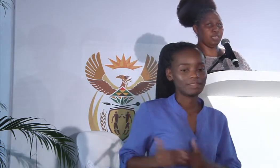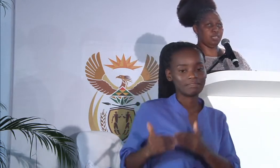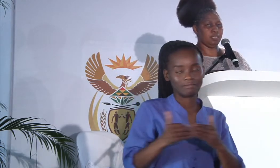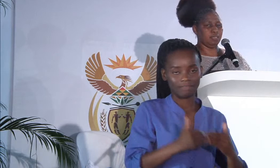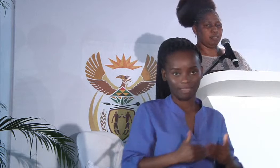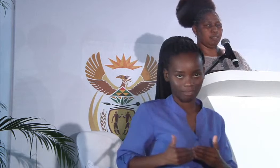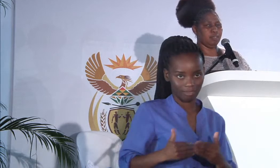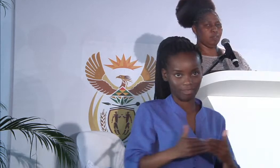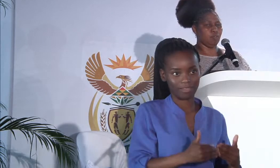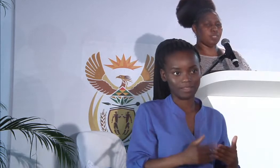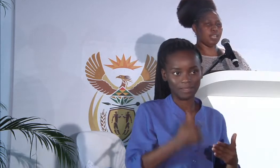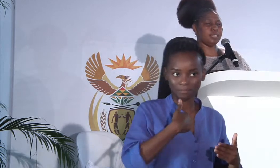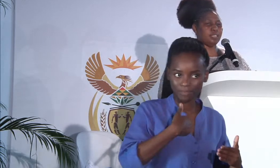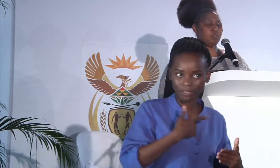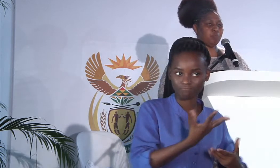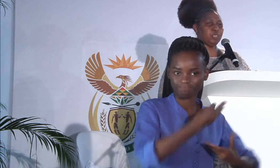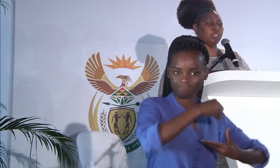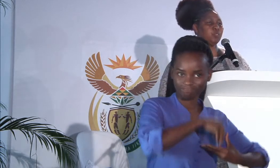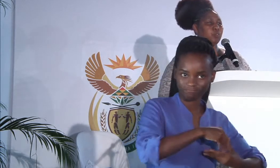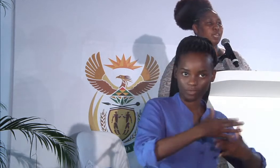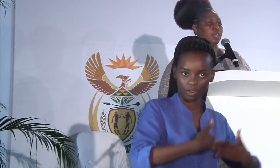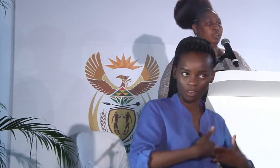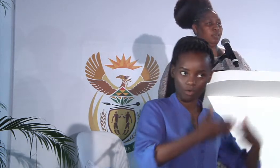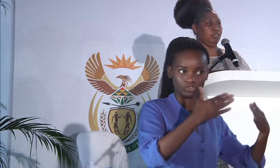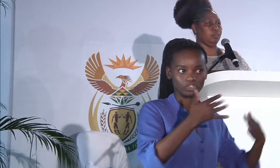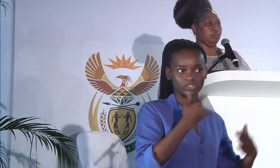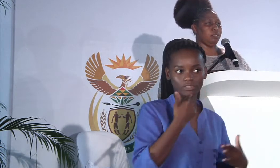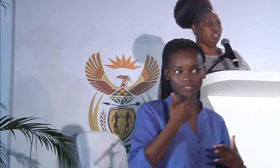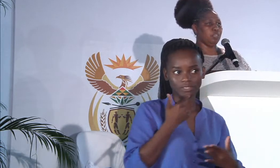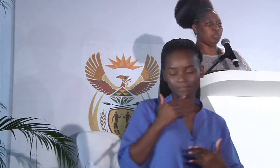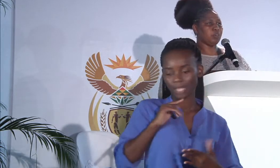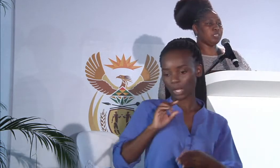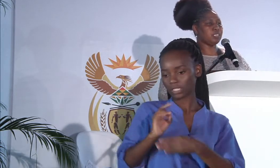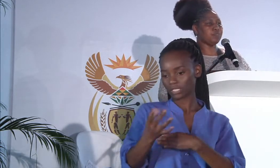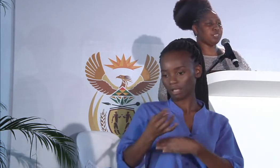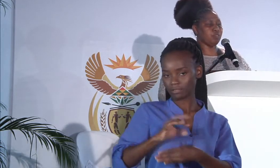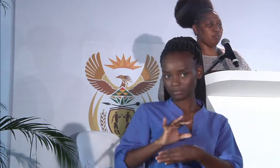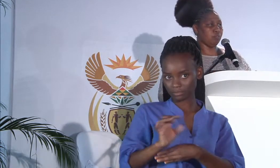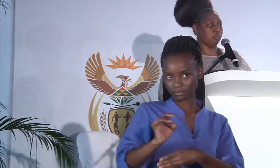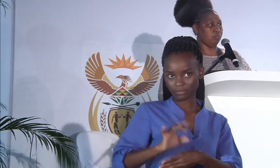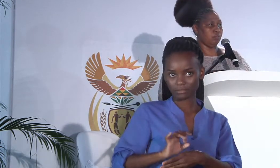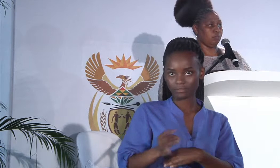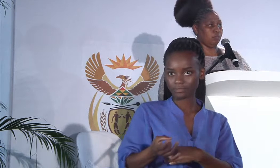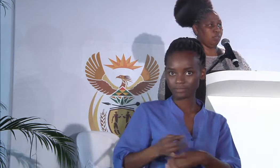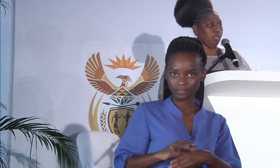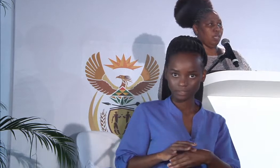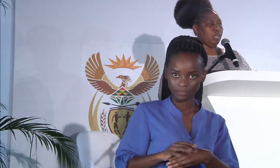launching, consulted on putting it together. Because this video,